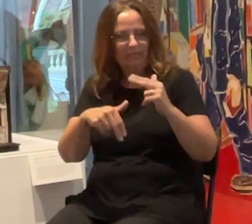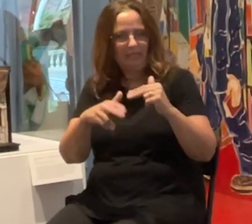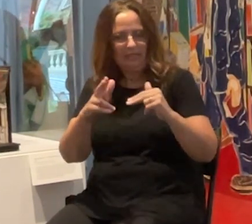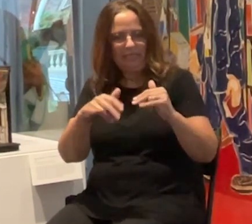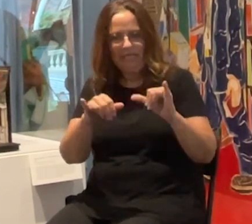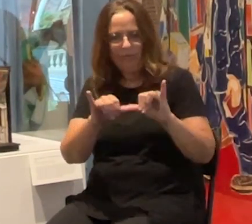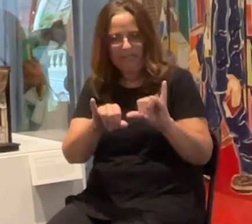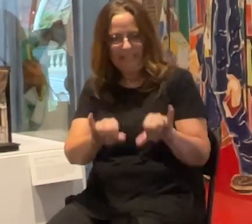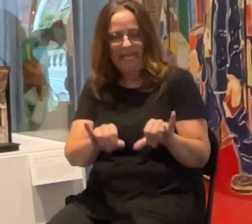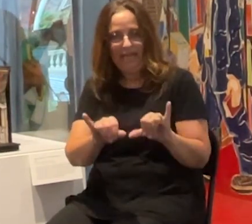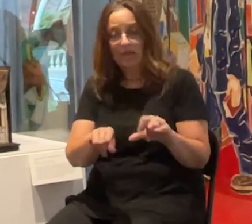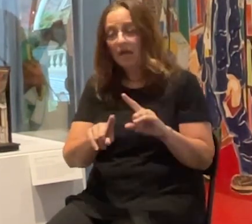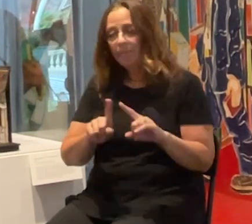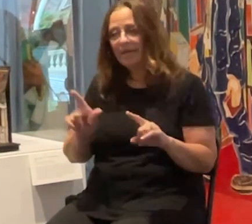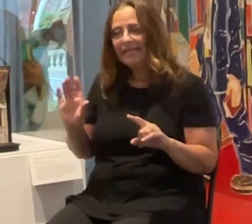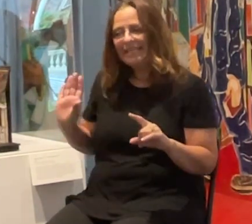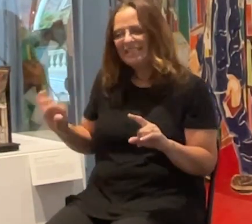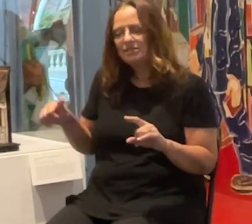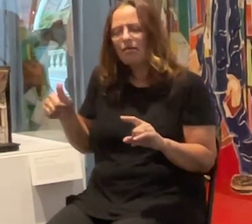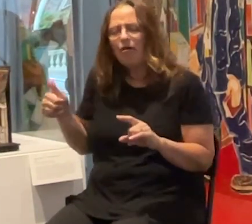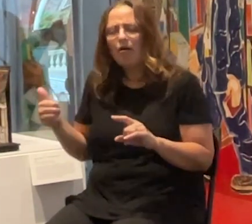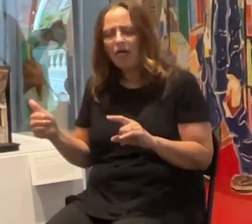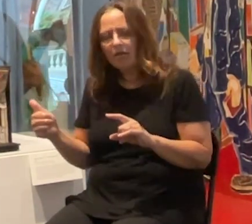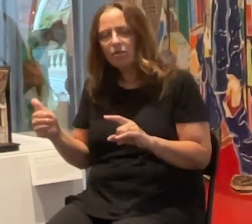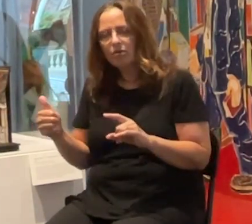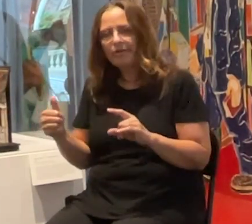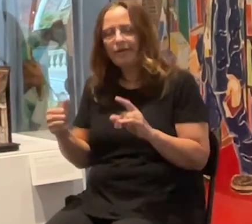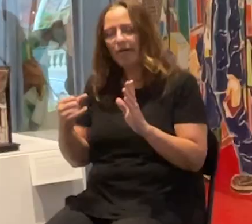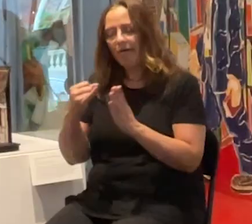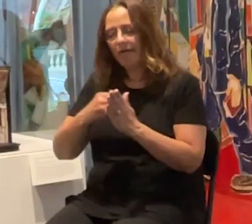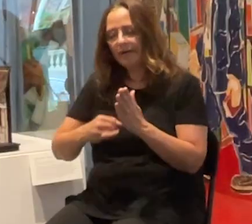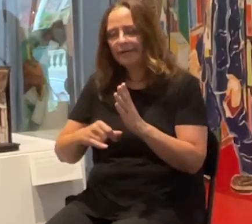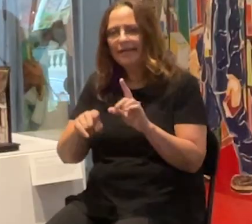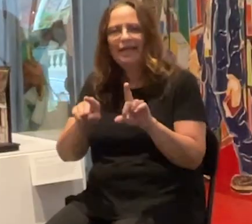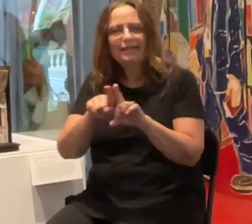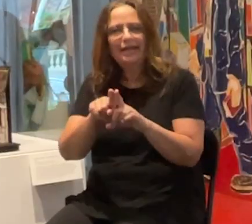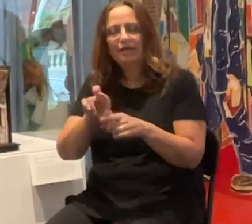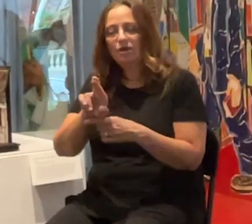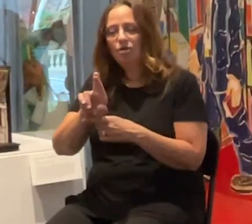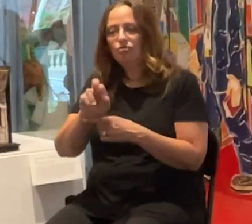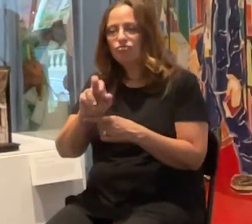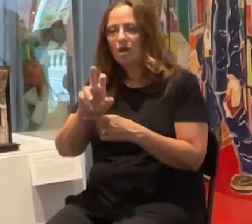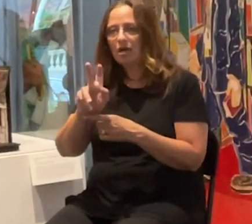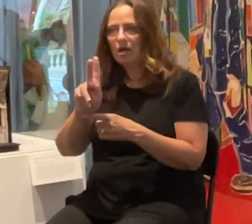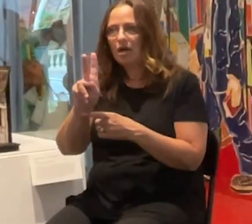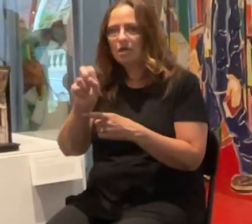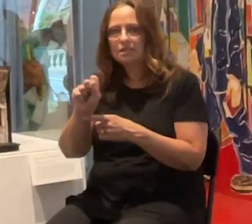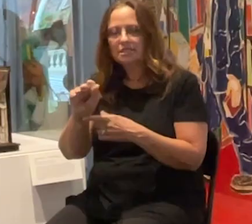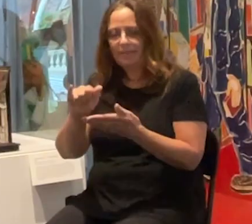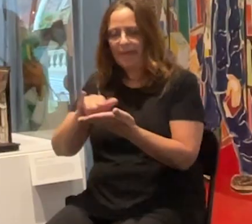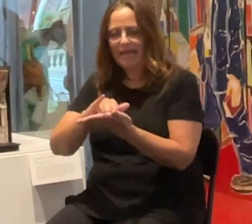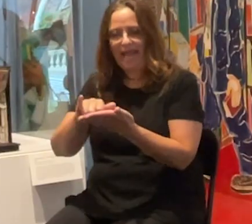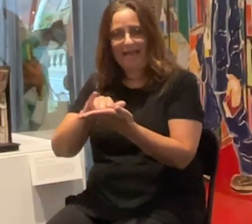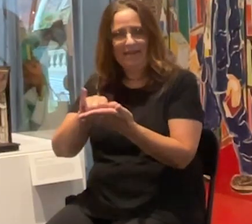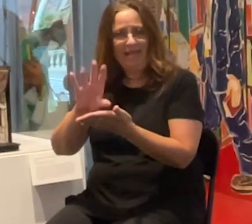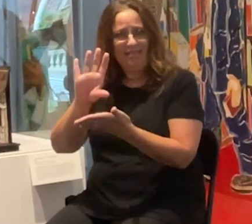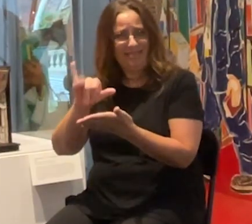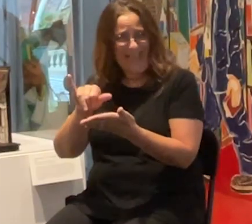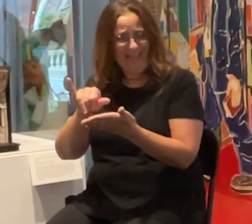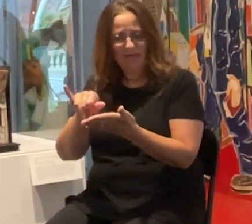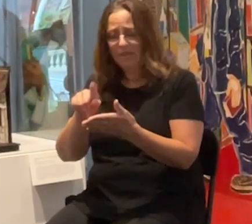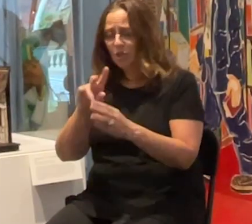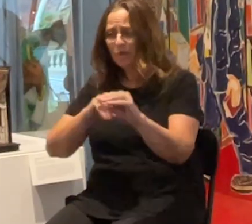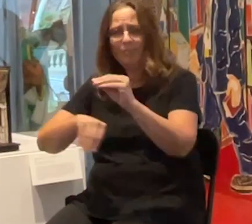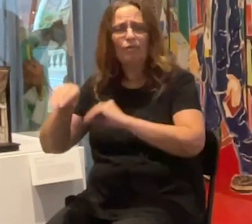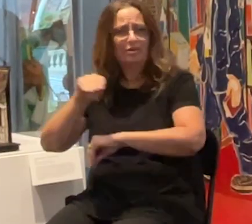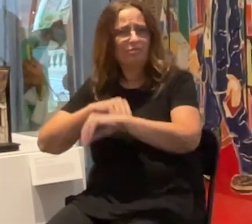have is a lot of pieces that you can just move around like on a chessboard. That's true. Wherever you want them. That's true. I would say that there are some of his